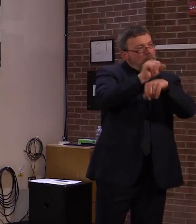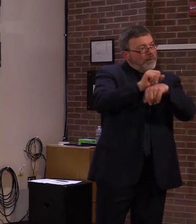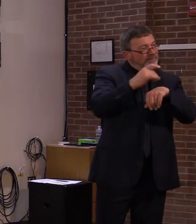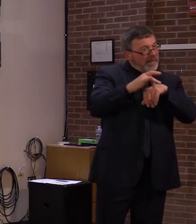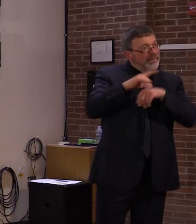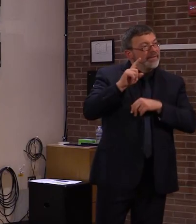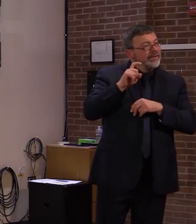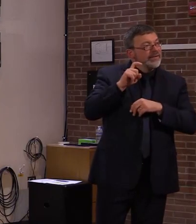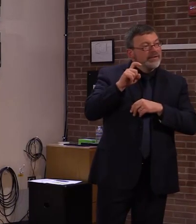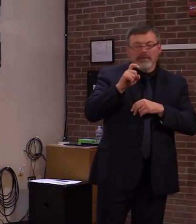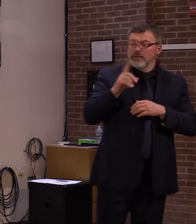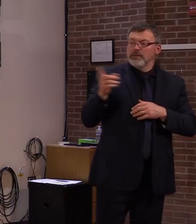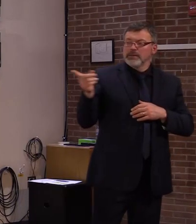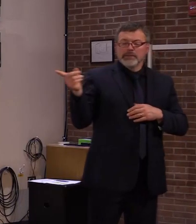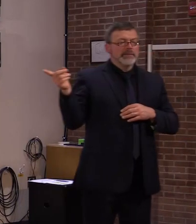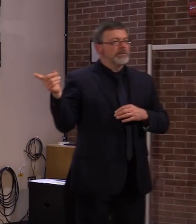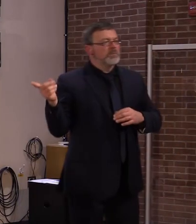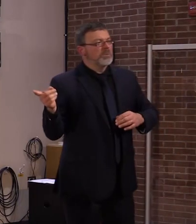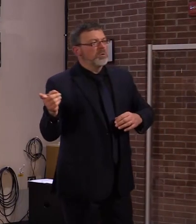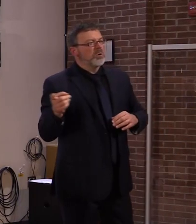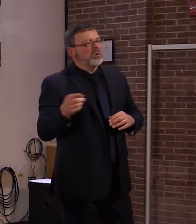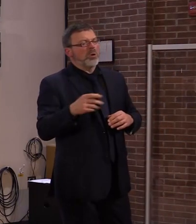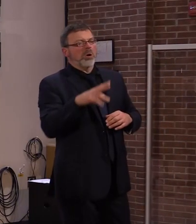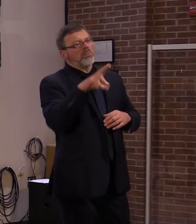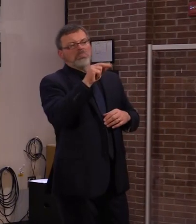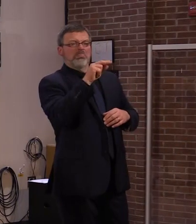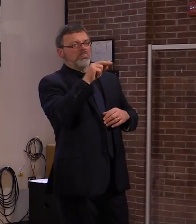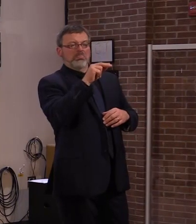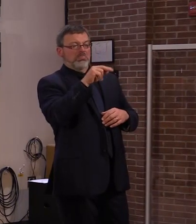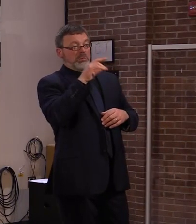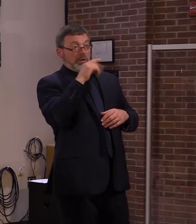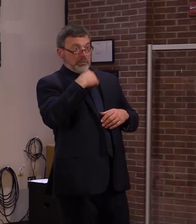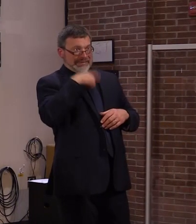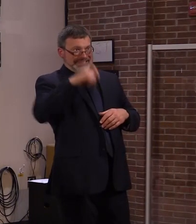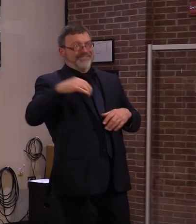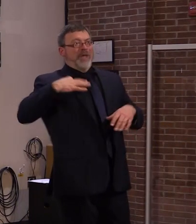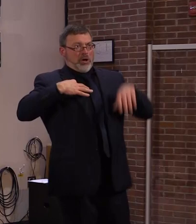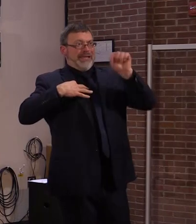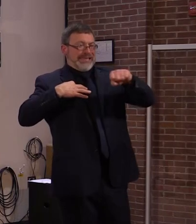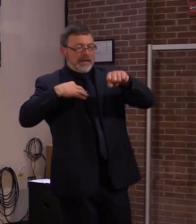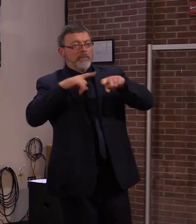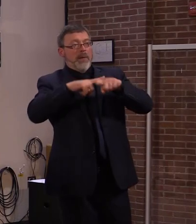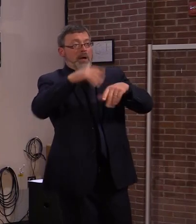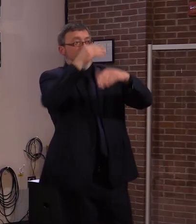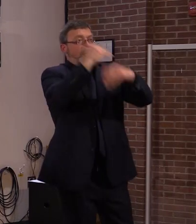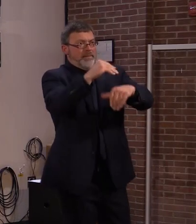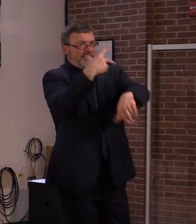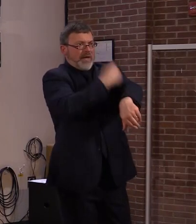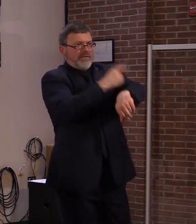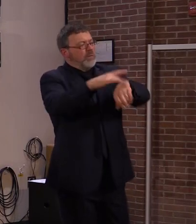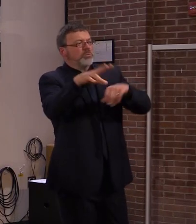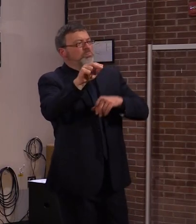a limiting factor on vaccinations, but over the last week, we've been scrambling